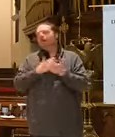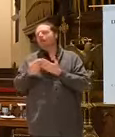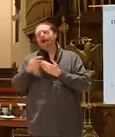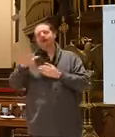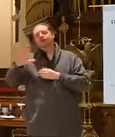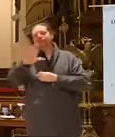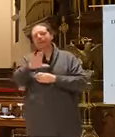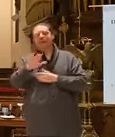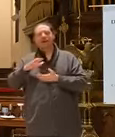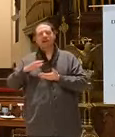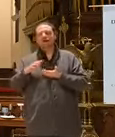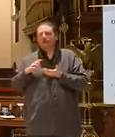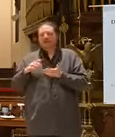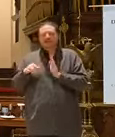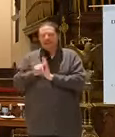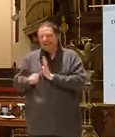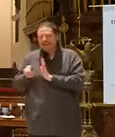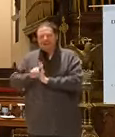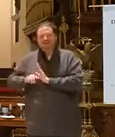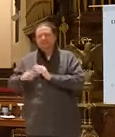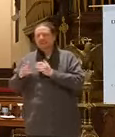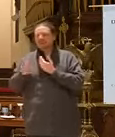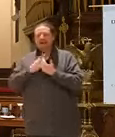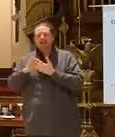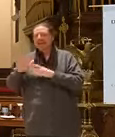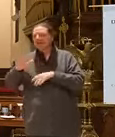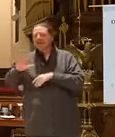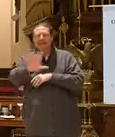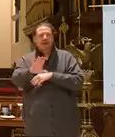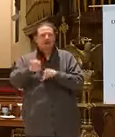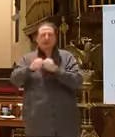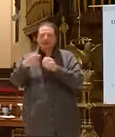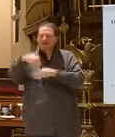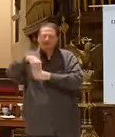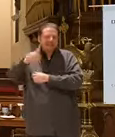lacking, with all that was lacking and broken in them.